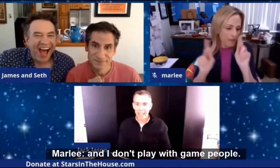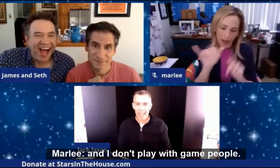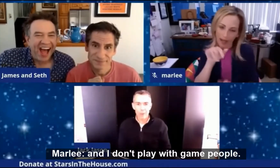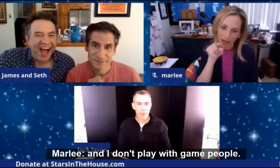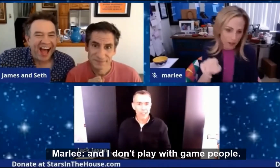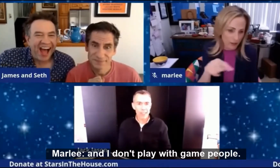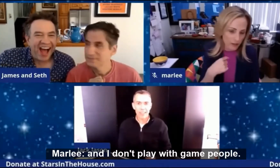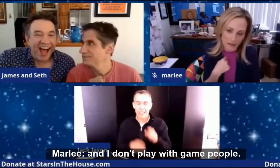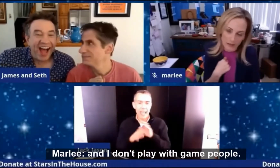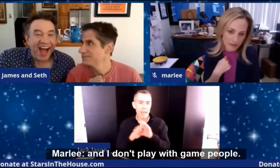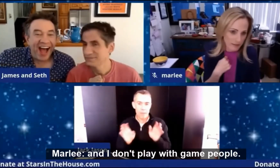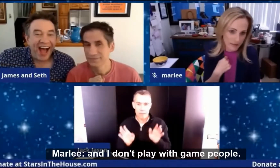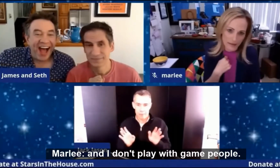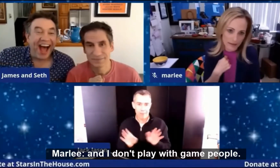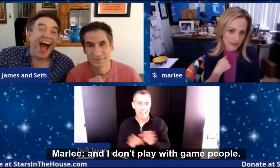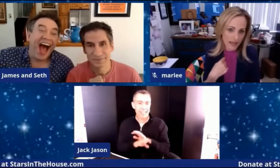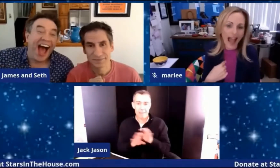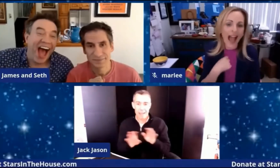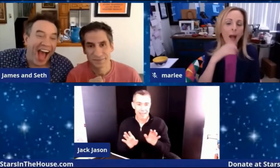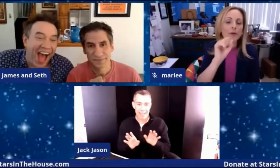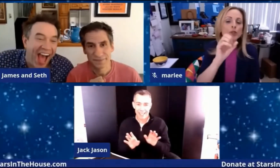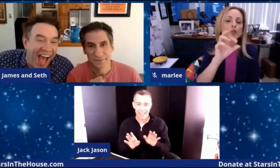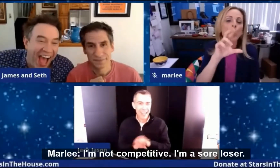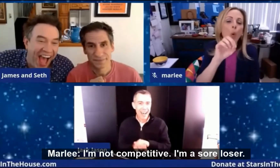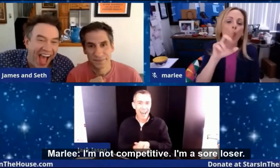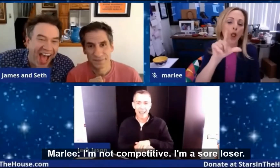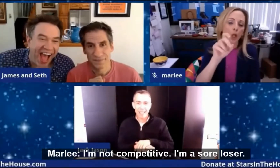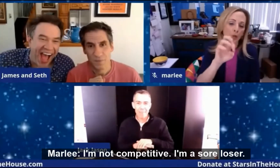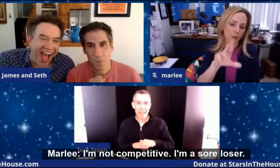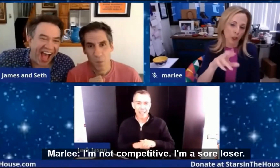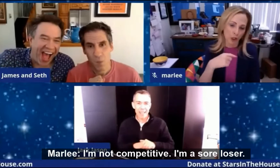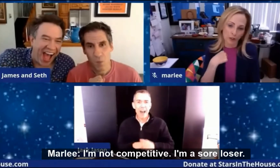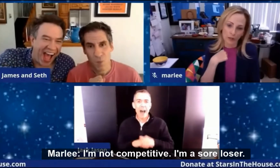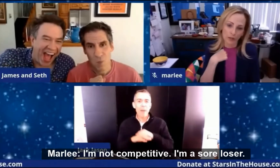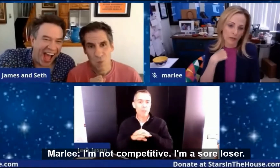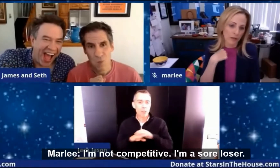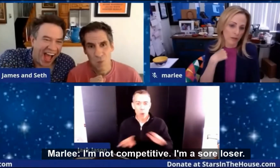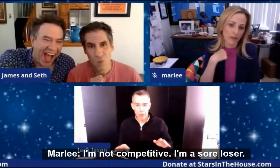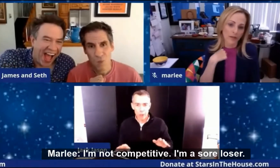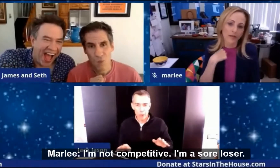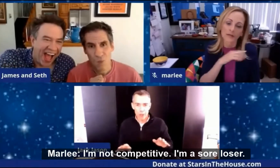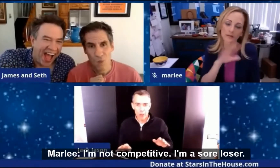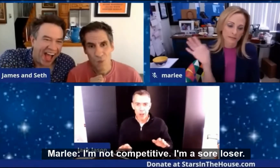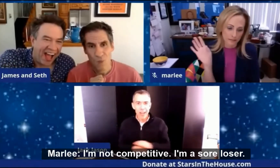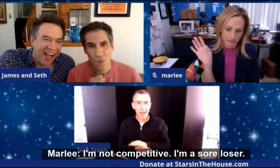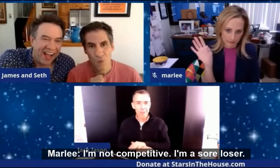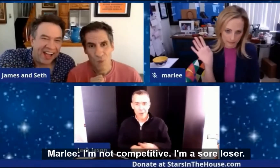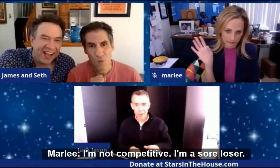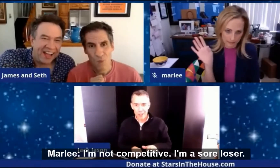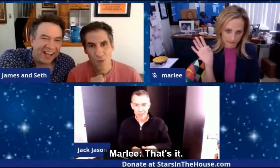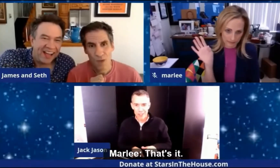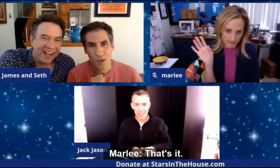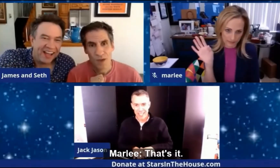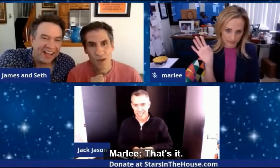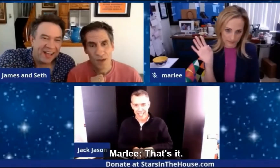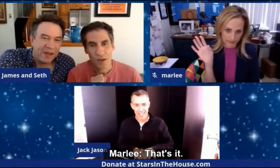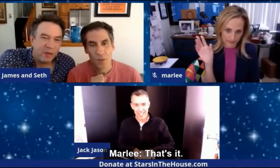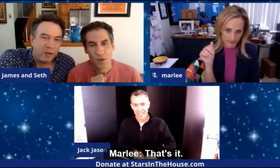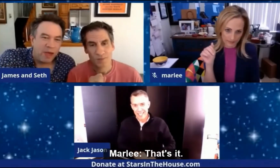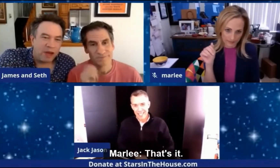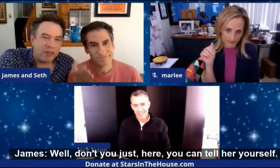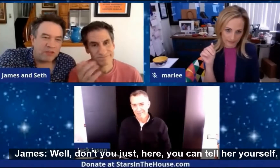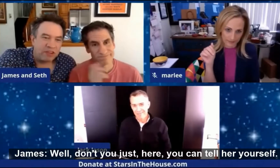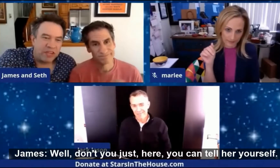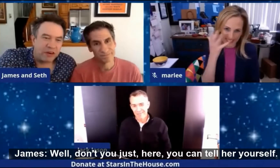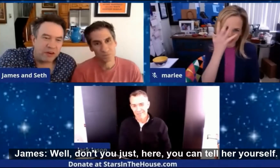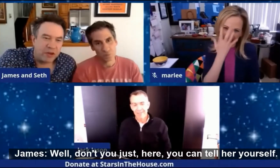play with game people. That's not my thing. I'm a sore loser. I'm a sore loser. That's it. Well,